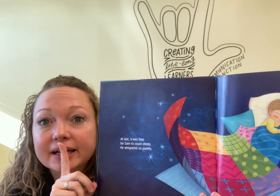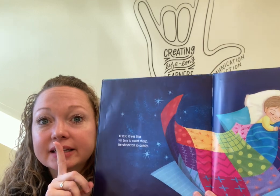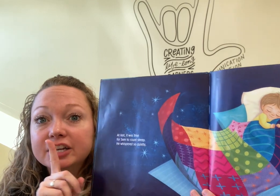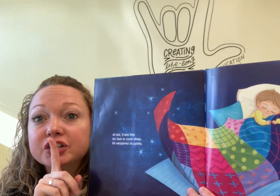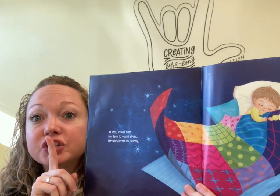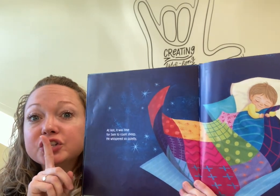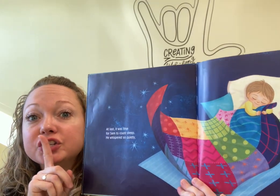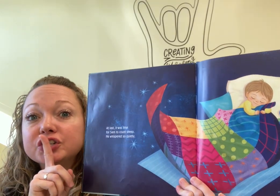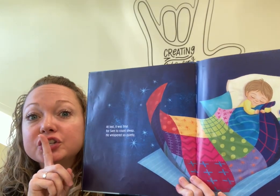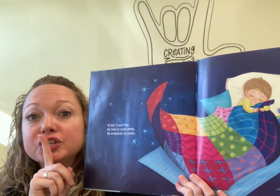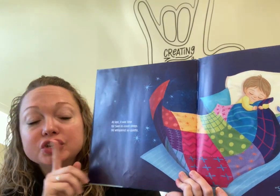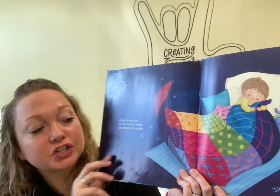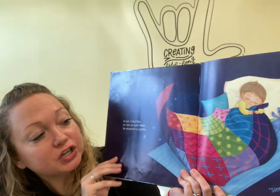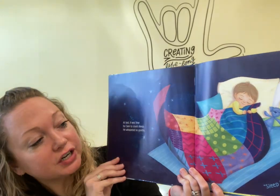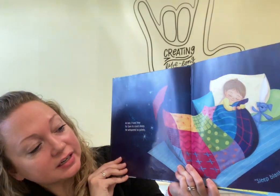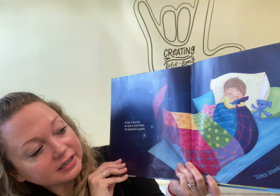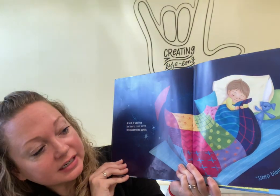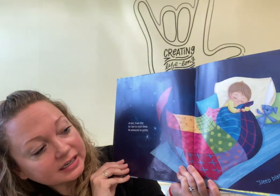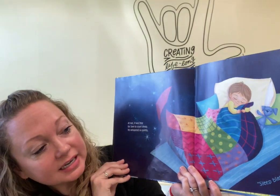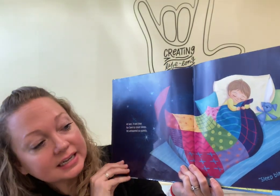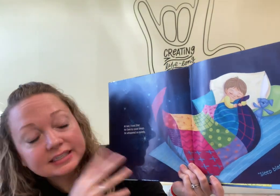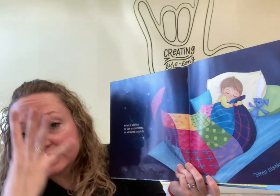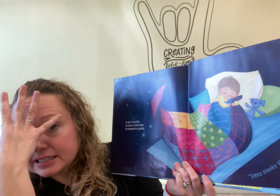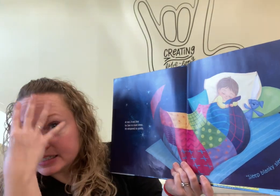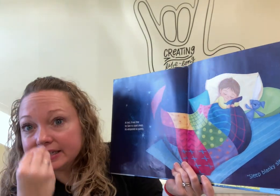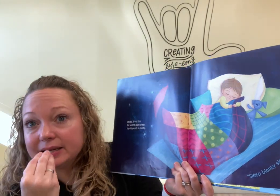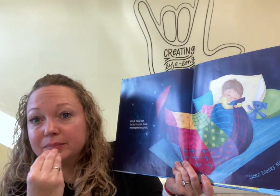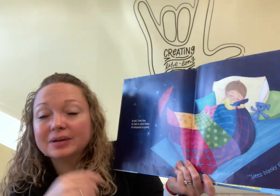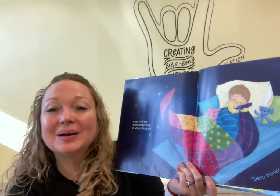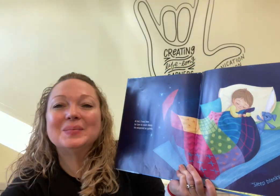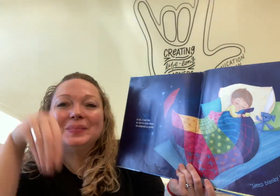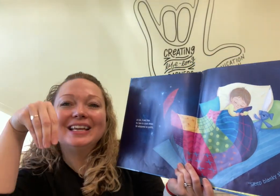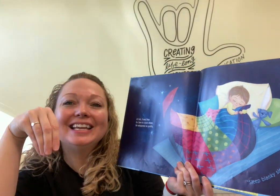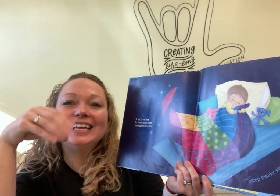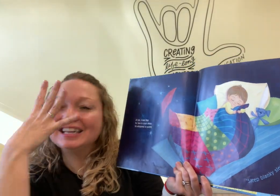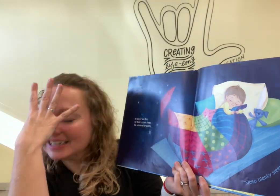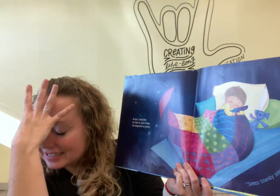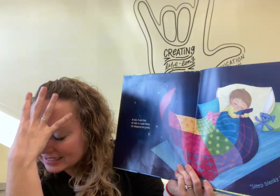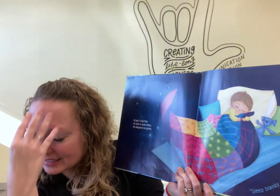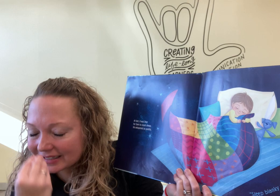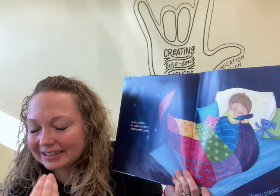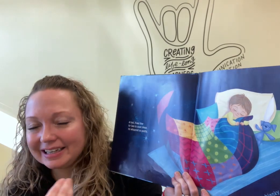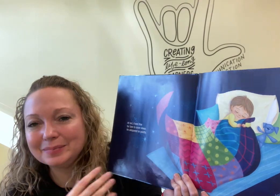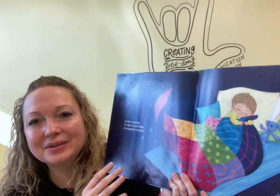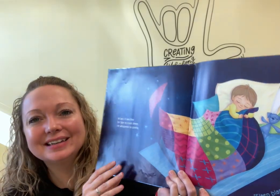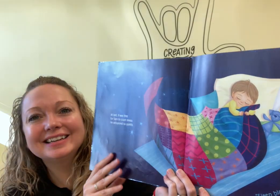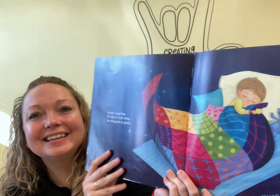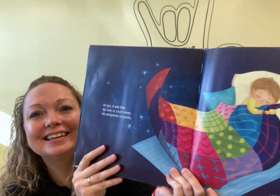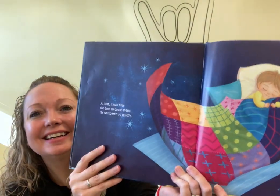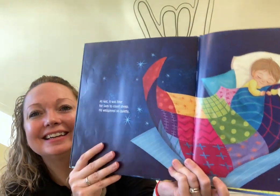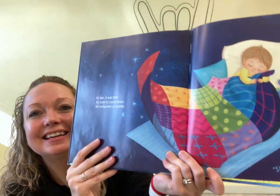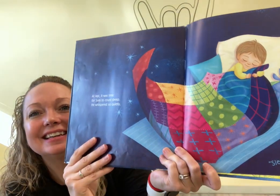quietly, shh. Sleep, Blinky, sleep.